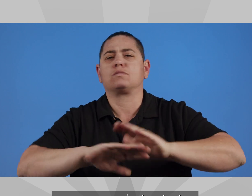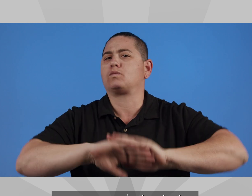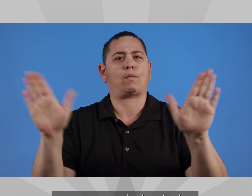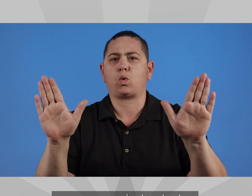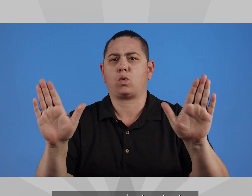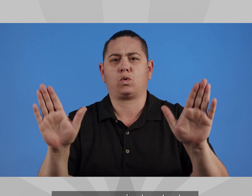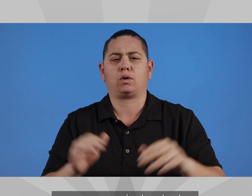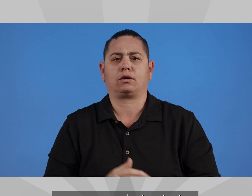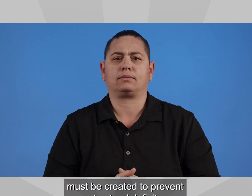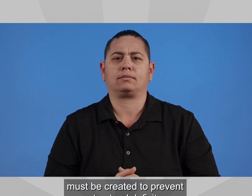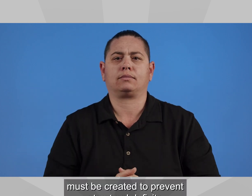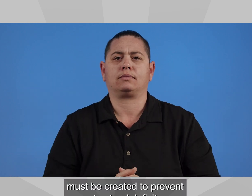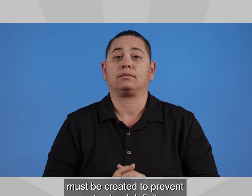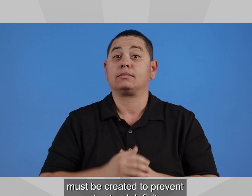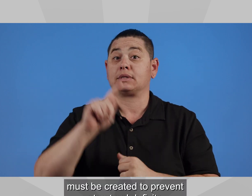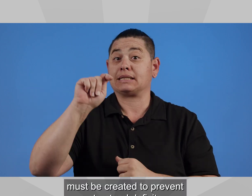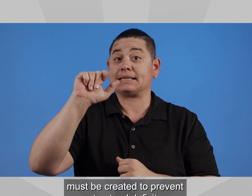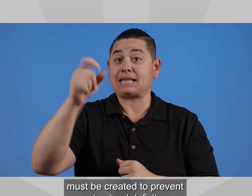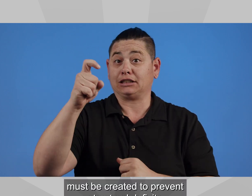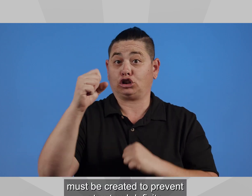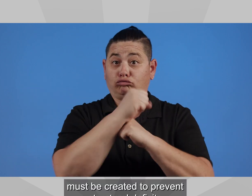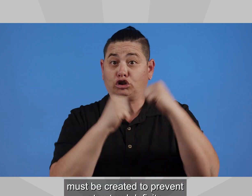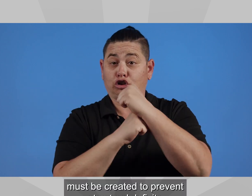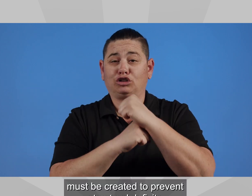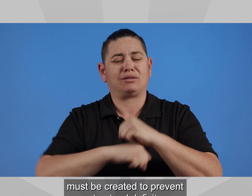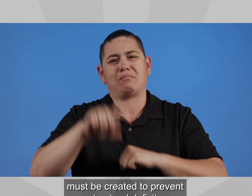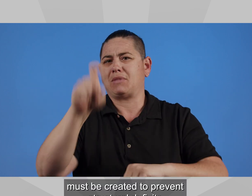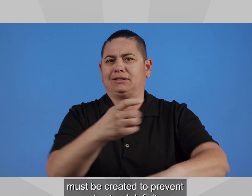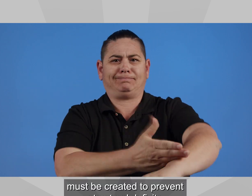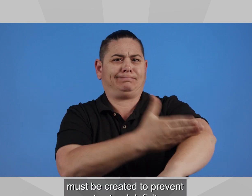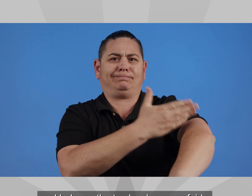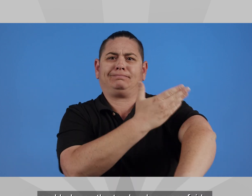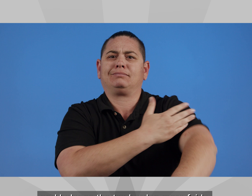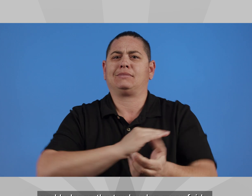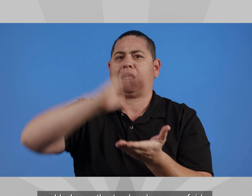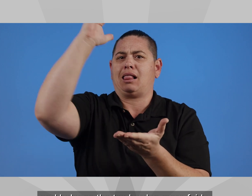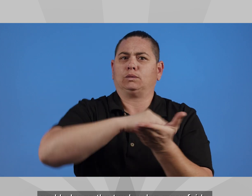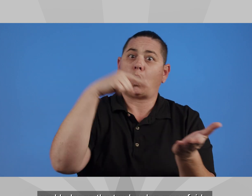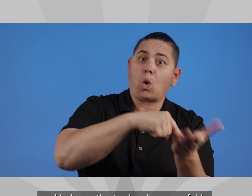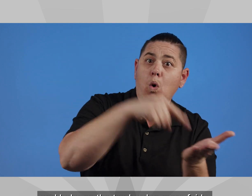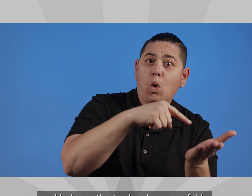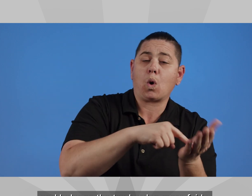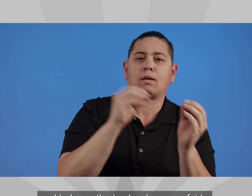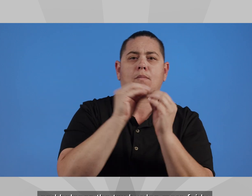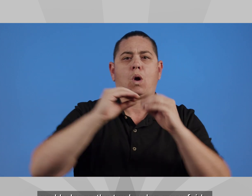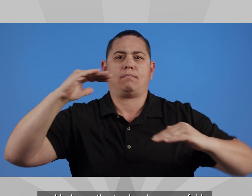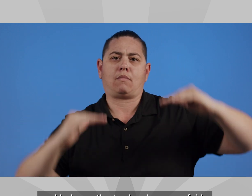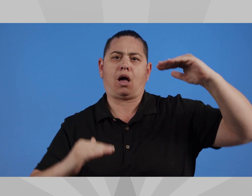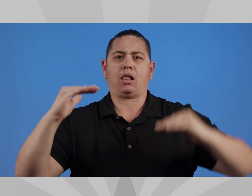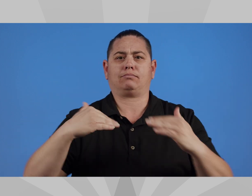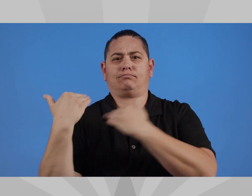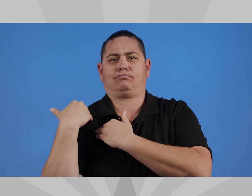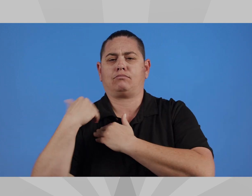more progressive tax structure must be created to prevent structural deficits and balance the tax burden more